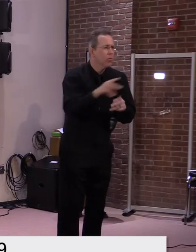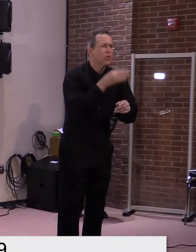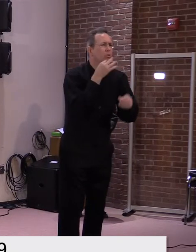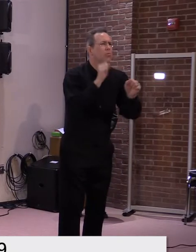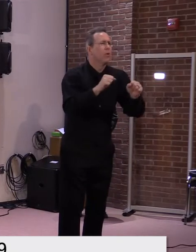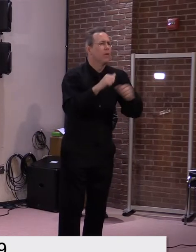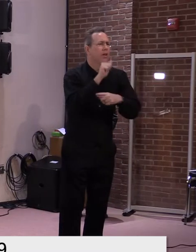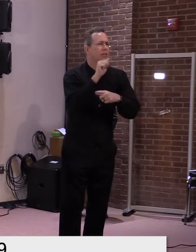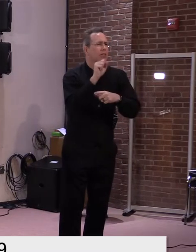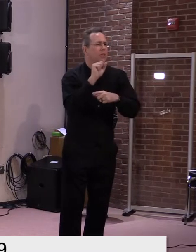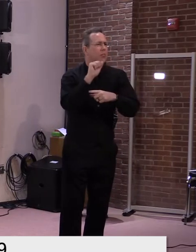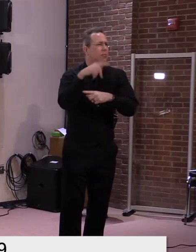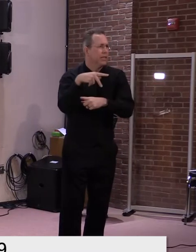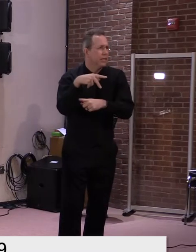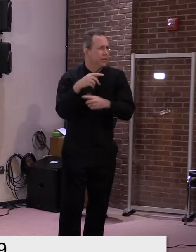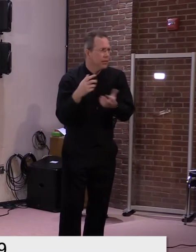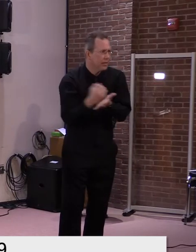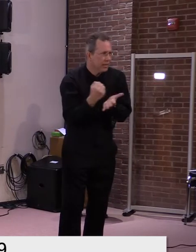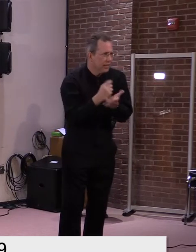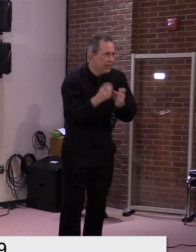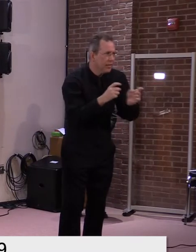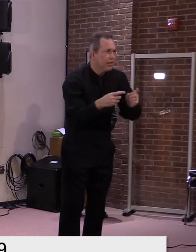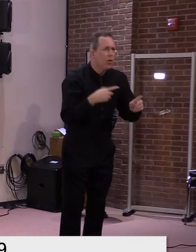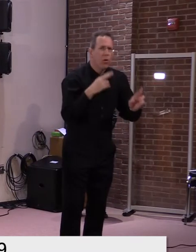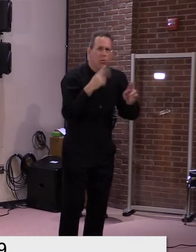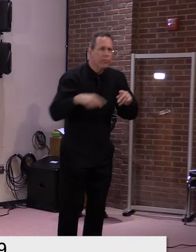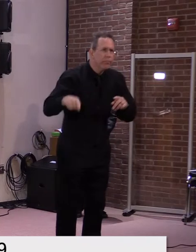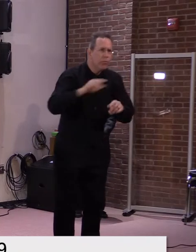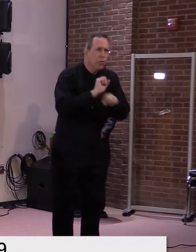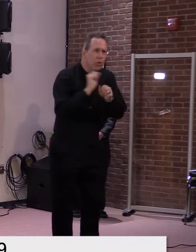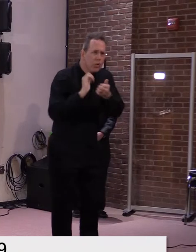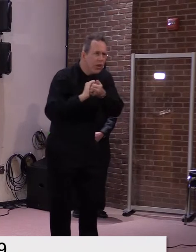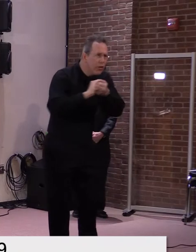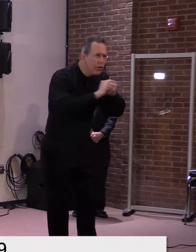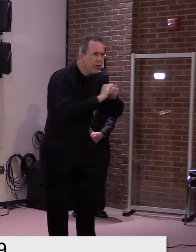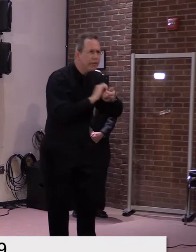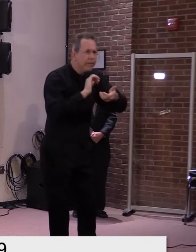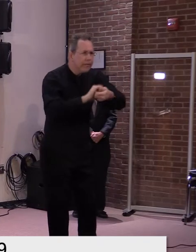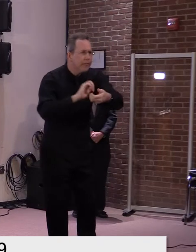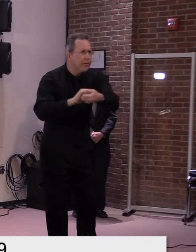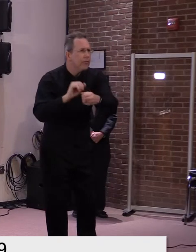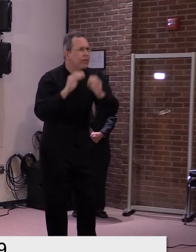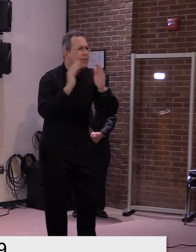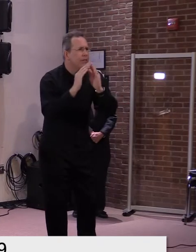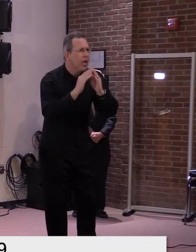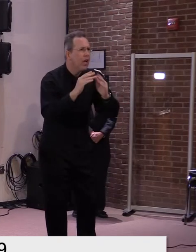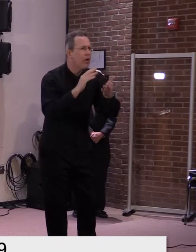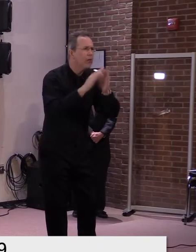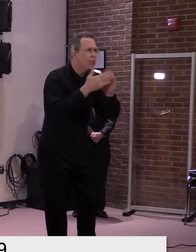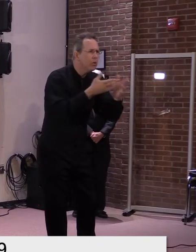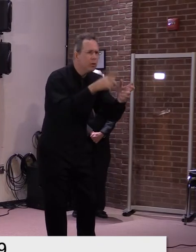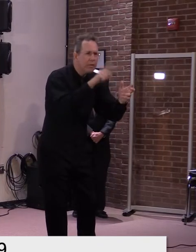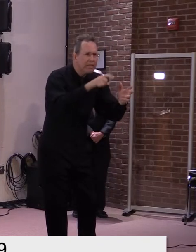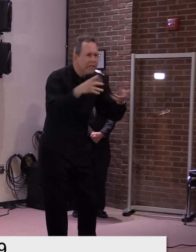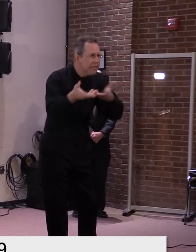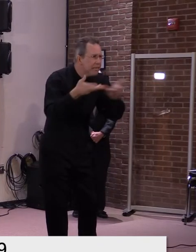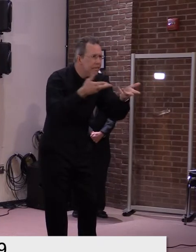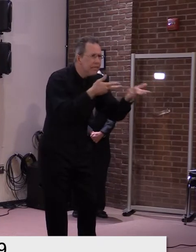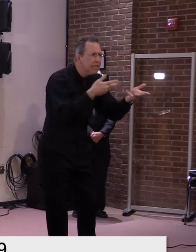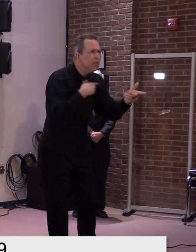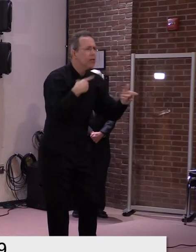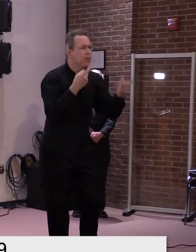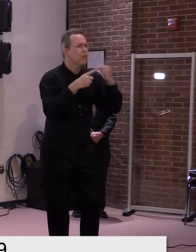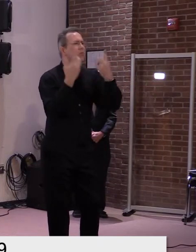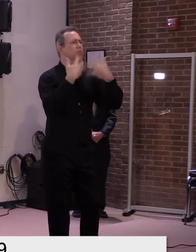working with our villages, cities, towns, and the League of Cities and Towns to make this happen. The second